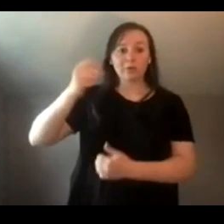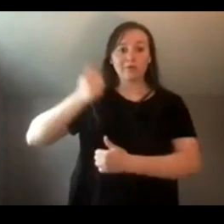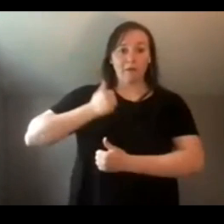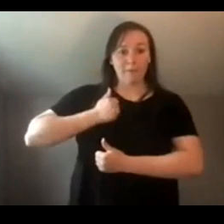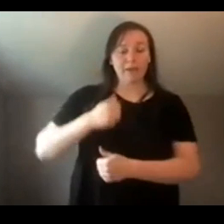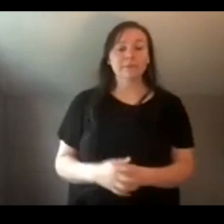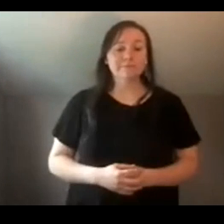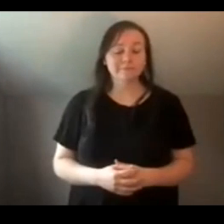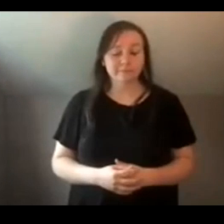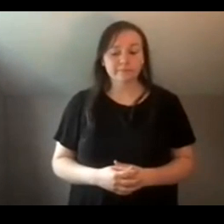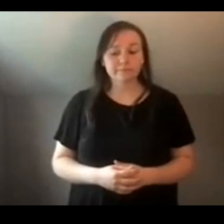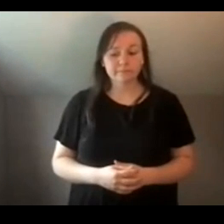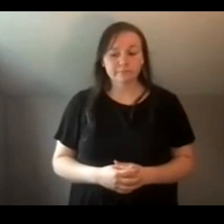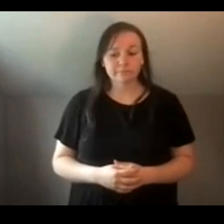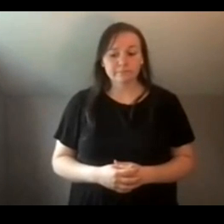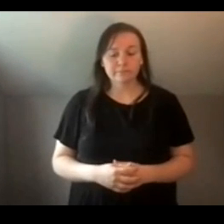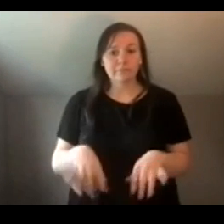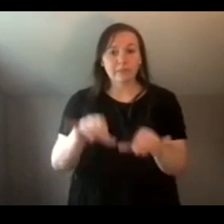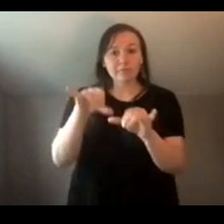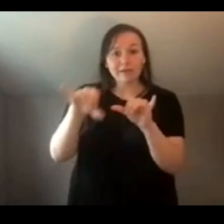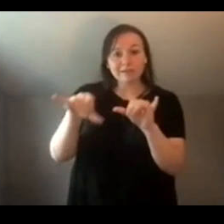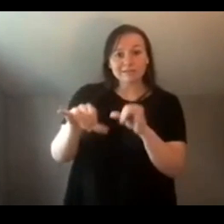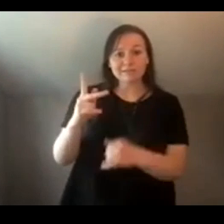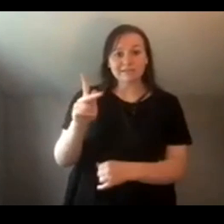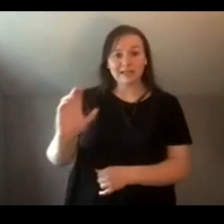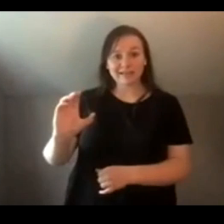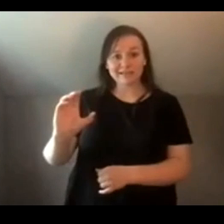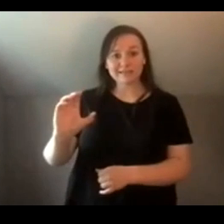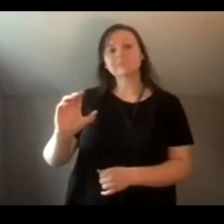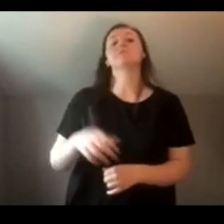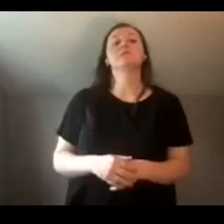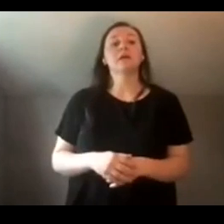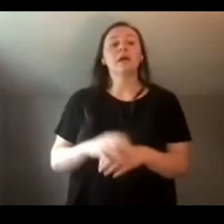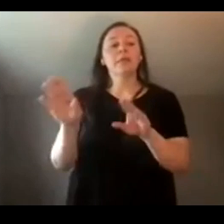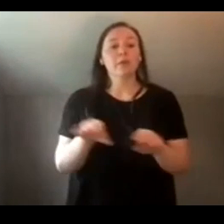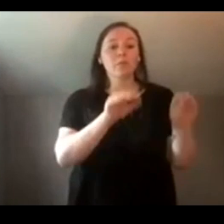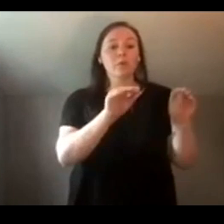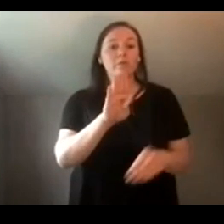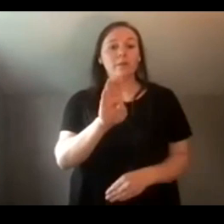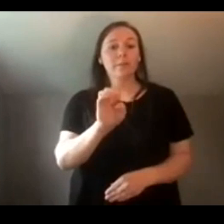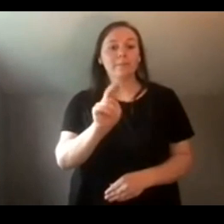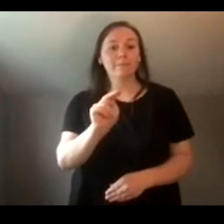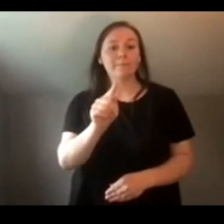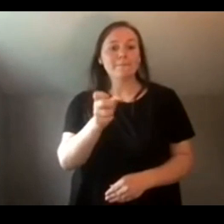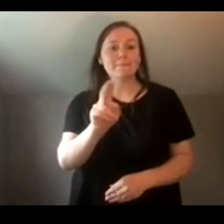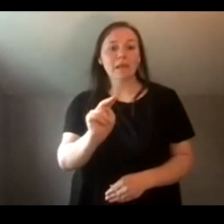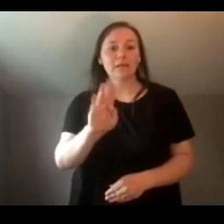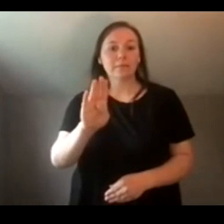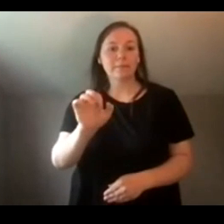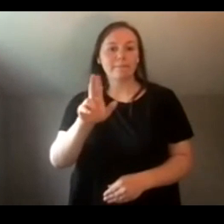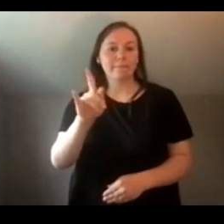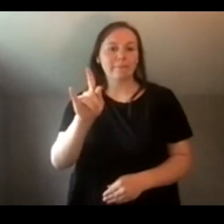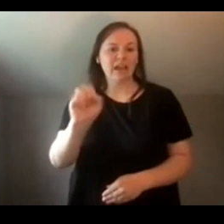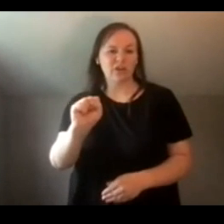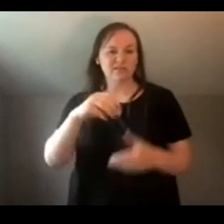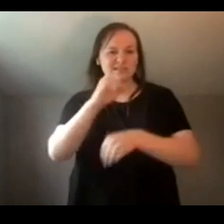They were stationed in Kansas City and then moved to Benton Barracks near St. Louis. While he